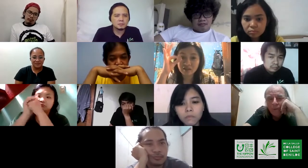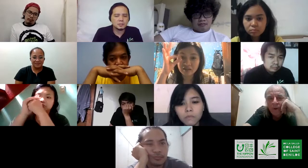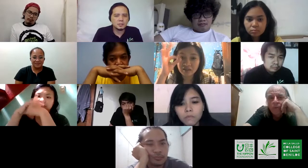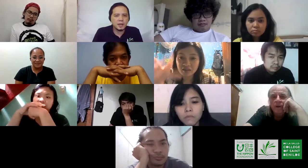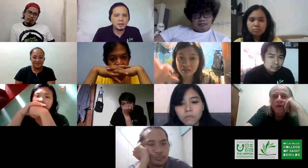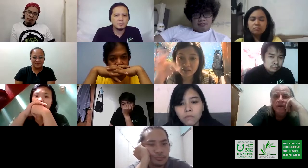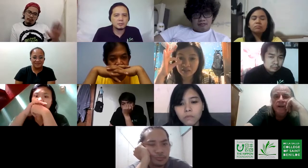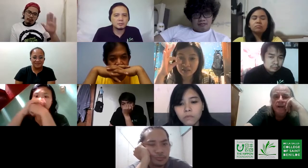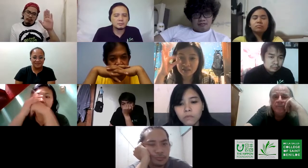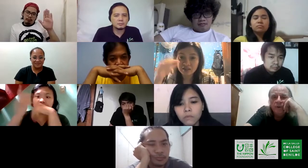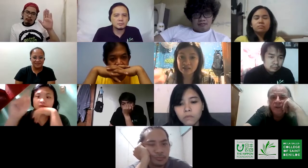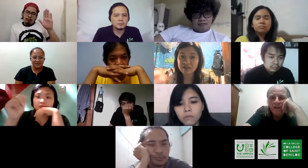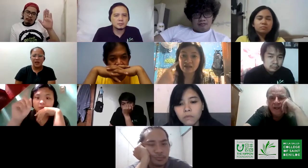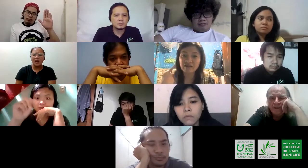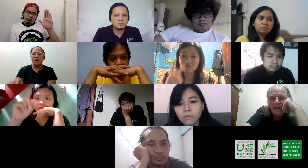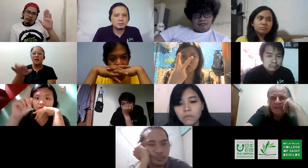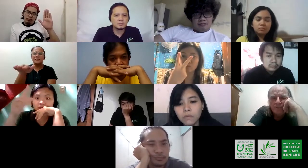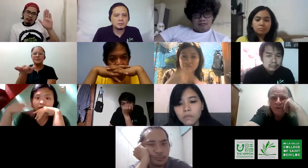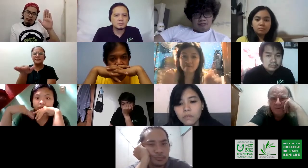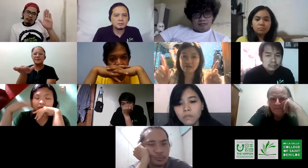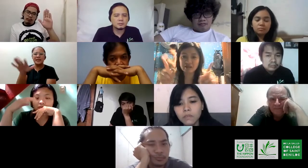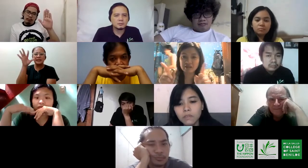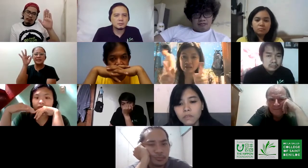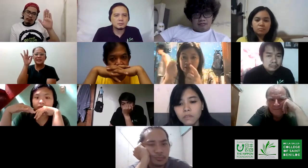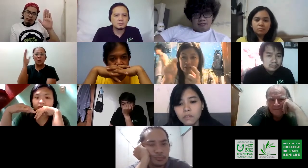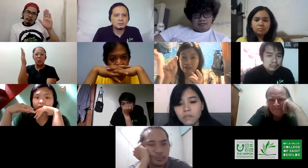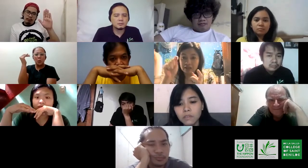Why are we working on a handbook and not a textbook?